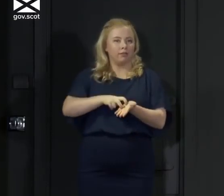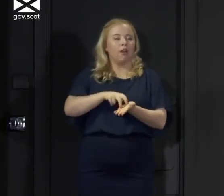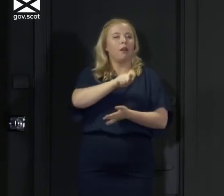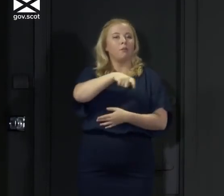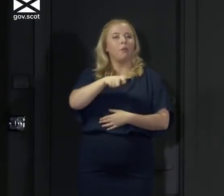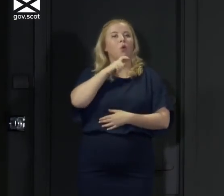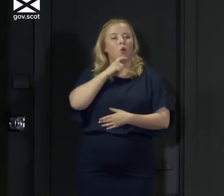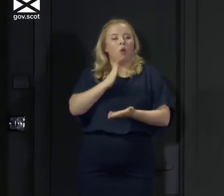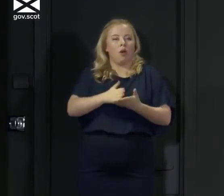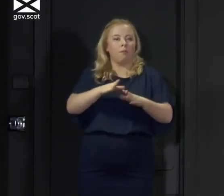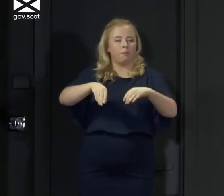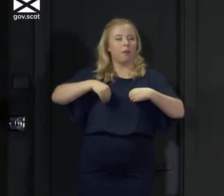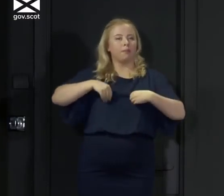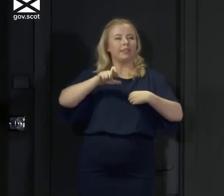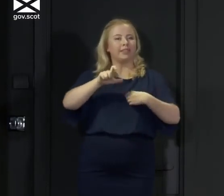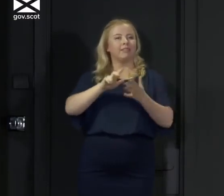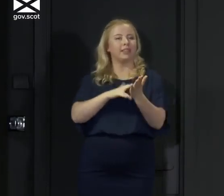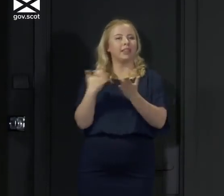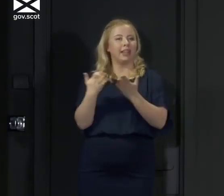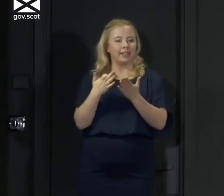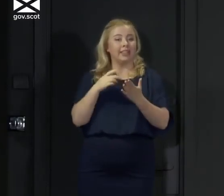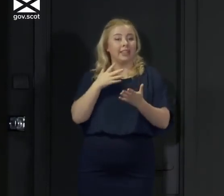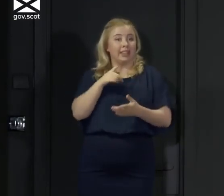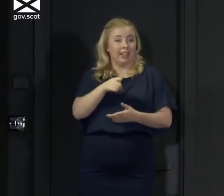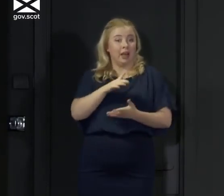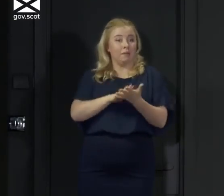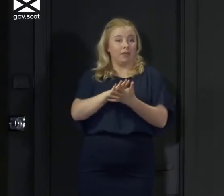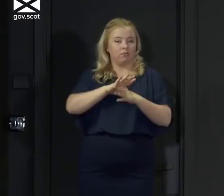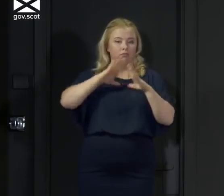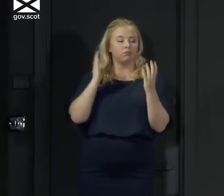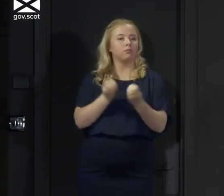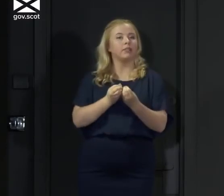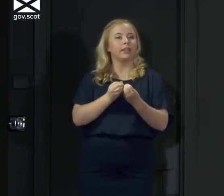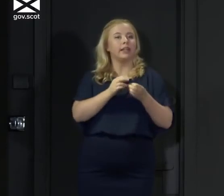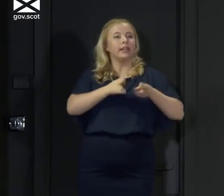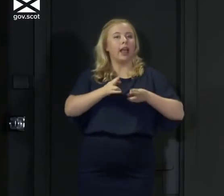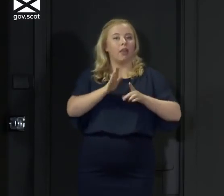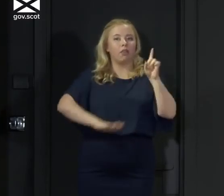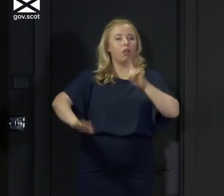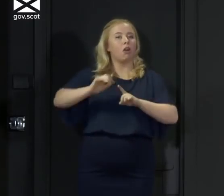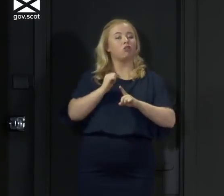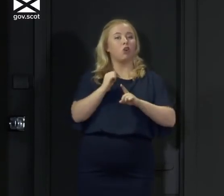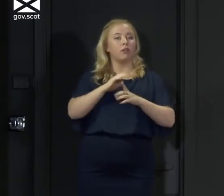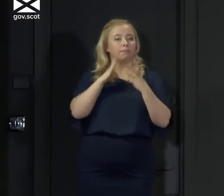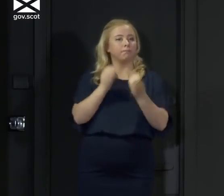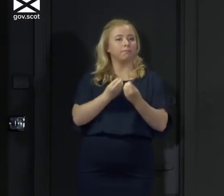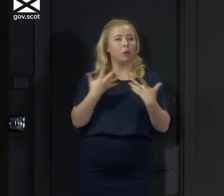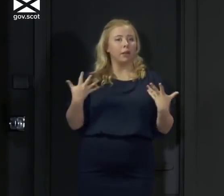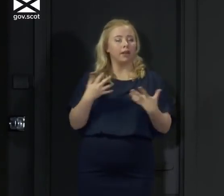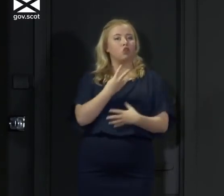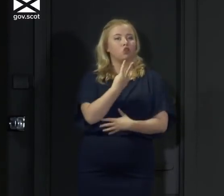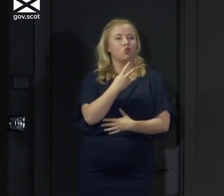as having COVID-19. The total number of deaths in Scotland under that measurement is therefore now